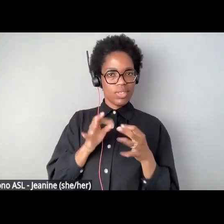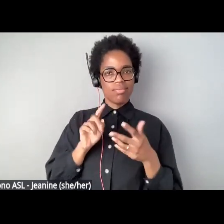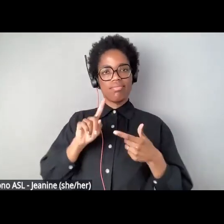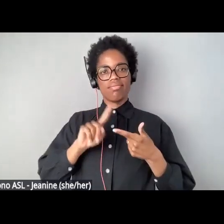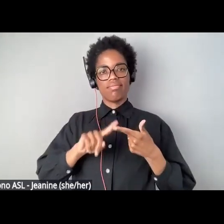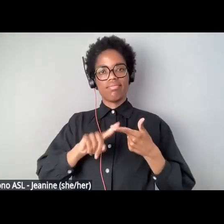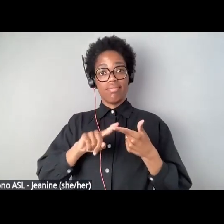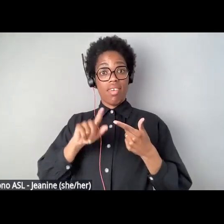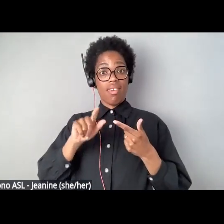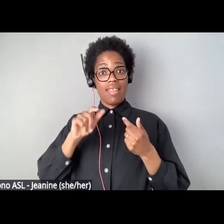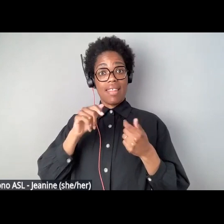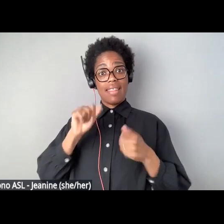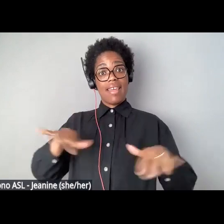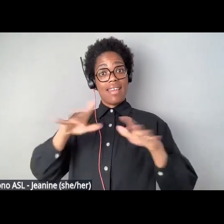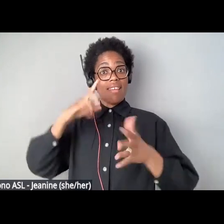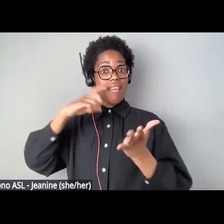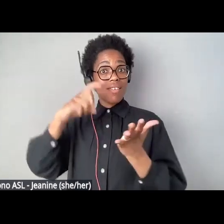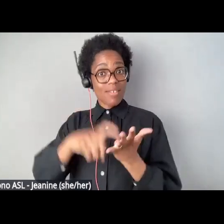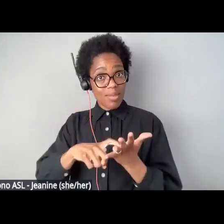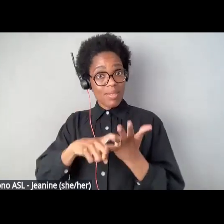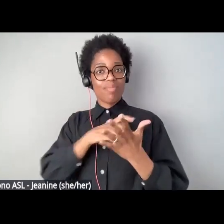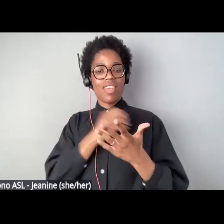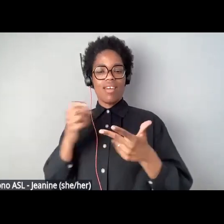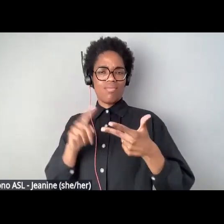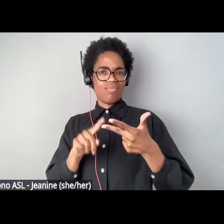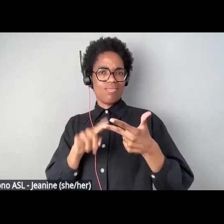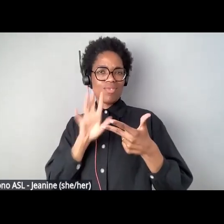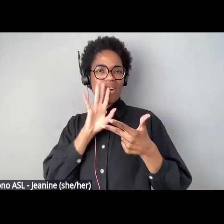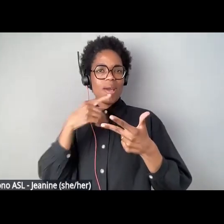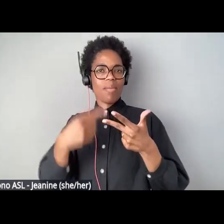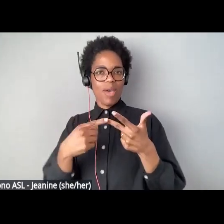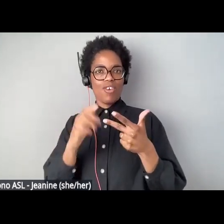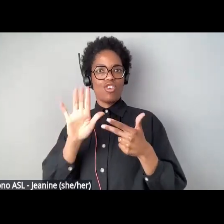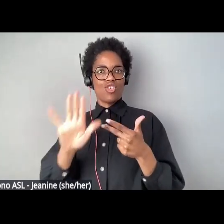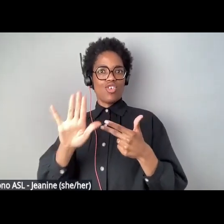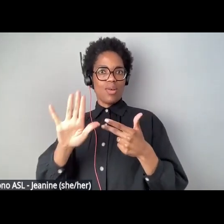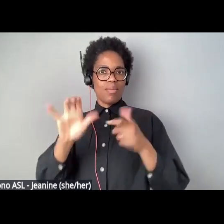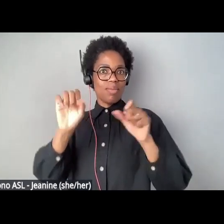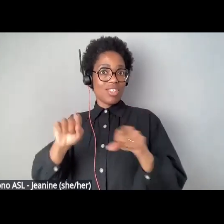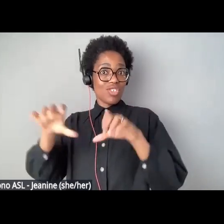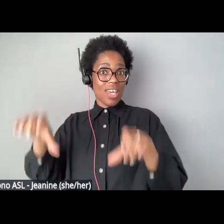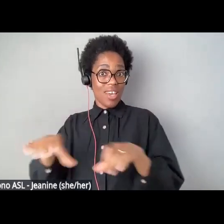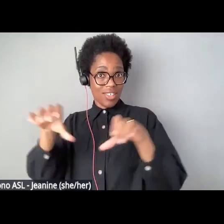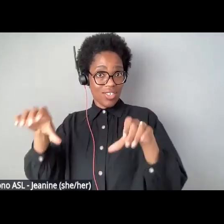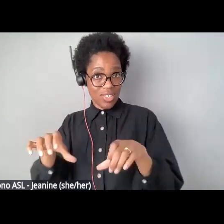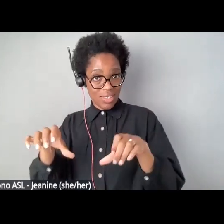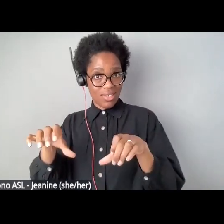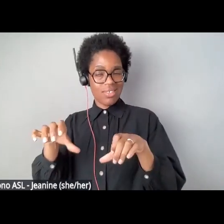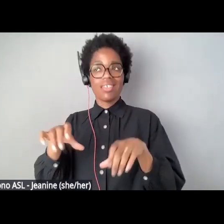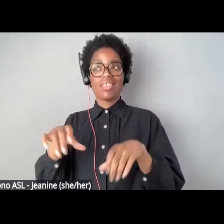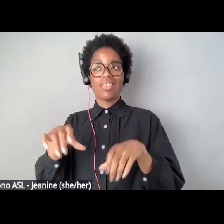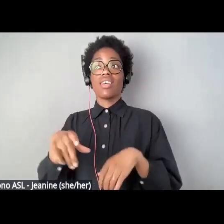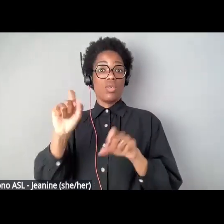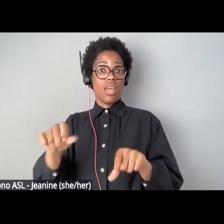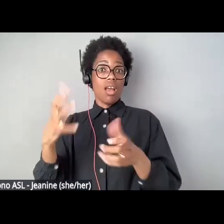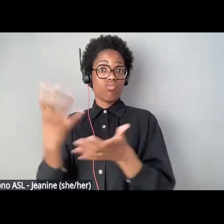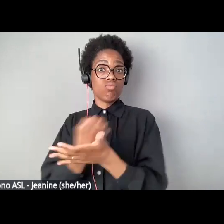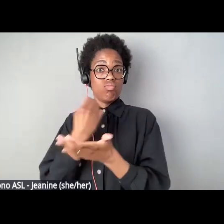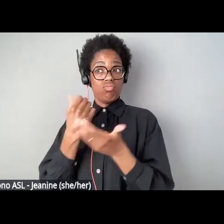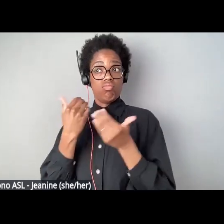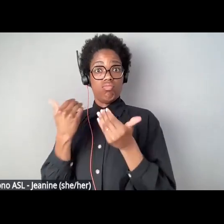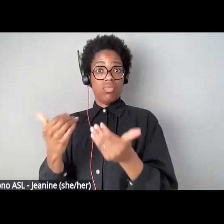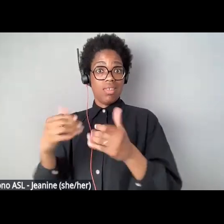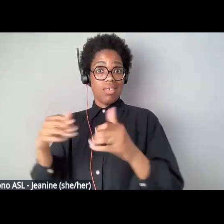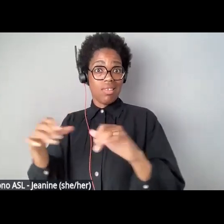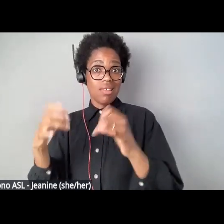steps you can take now while we're on the call. We can talk about why and how they work while we do them. We'll look at VPNs and password